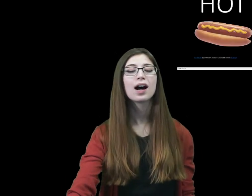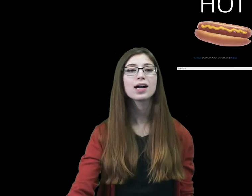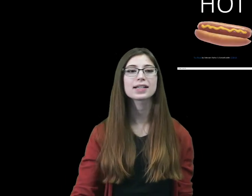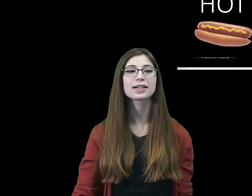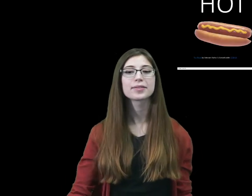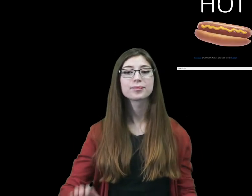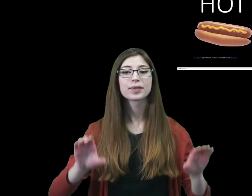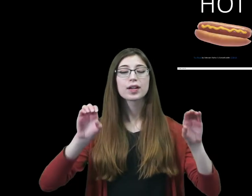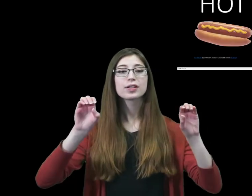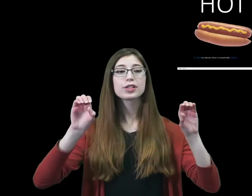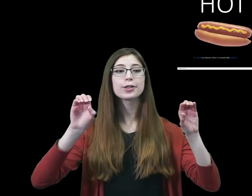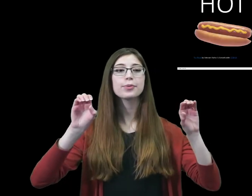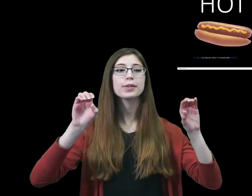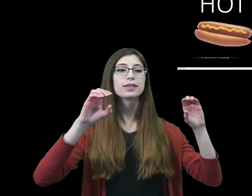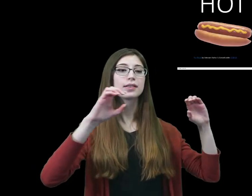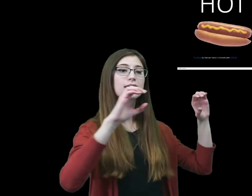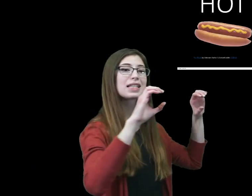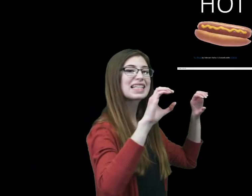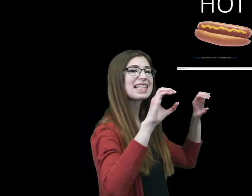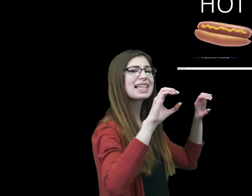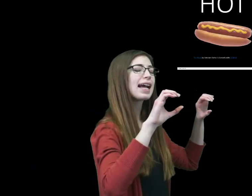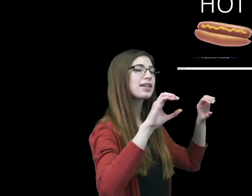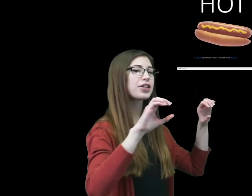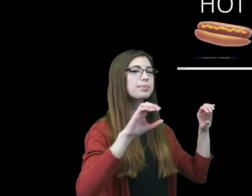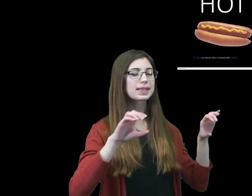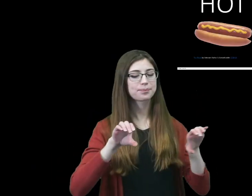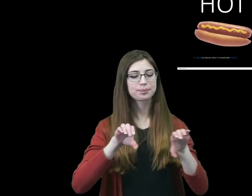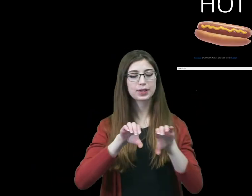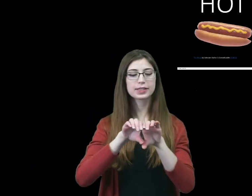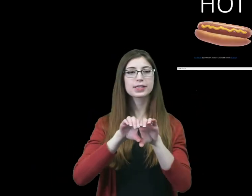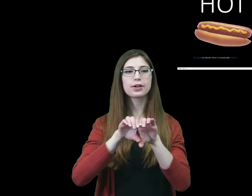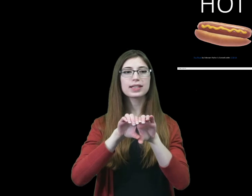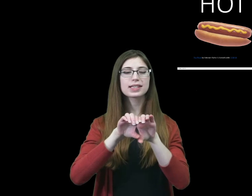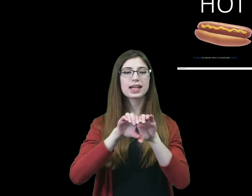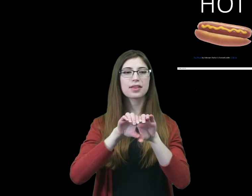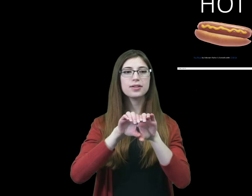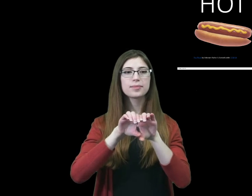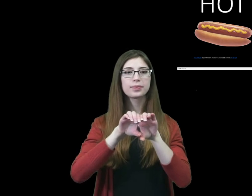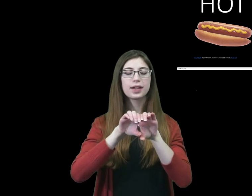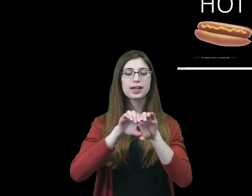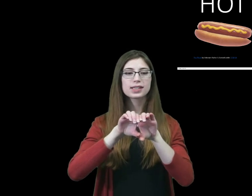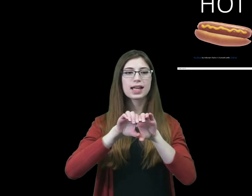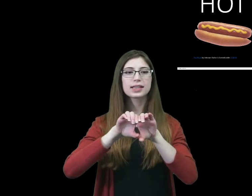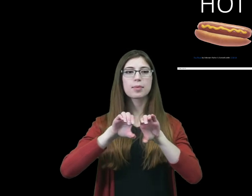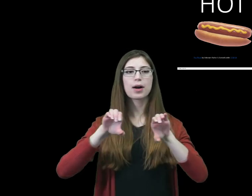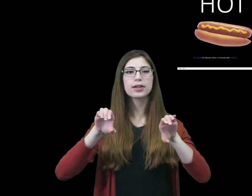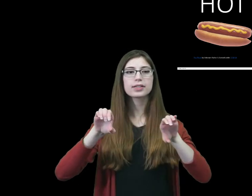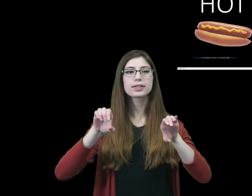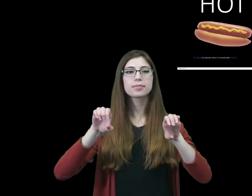Hot dog. 2 C handshakes. You're going to start these together, slide them apart, make